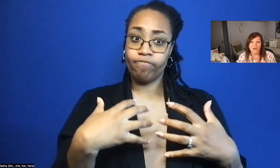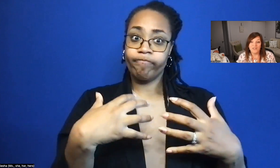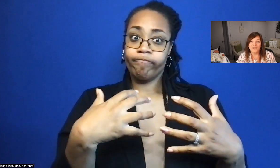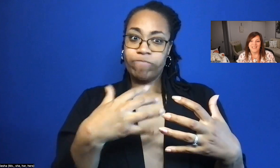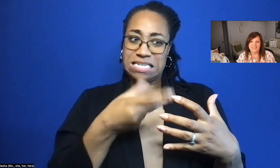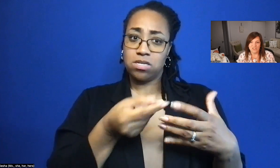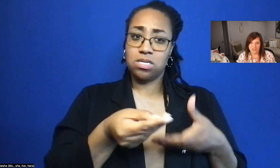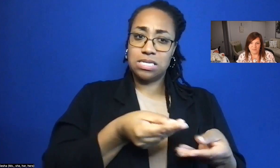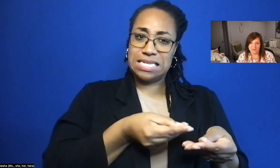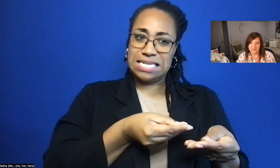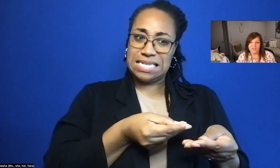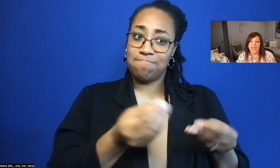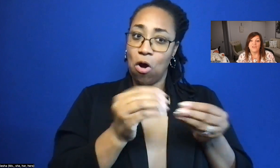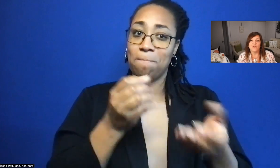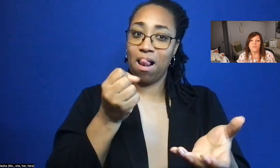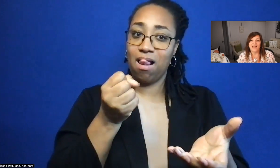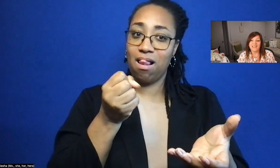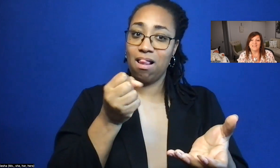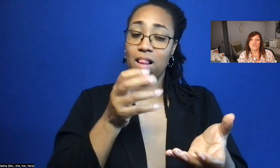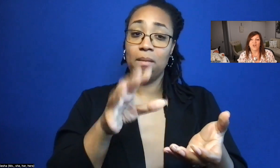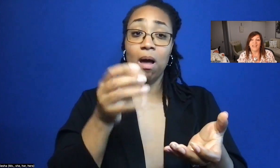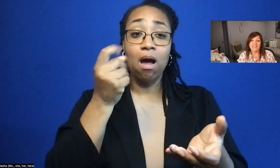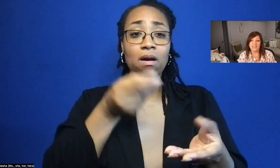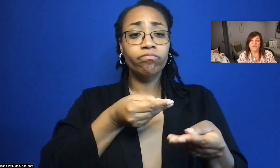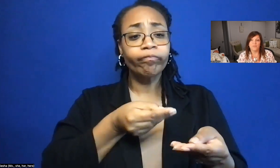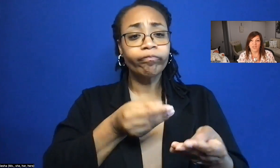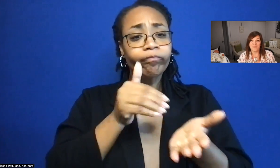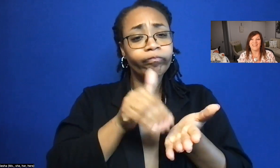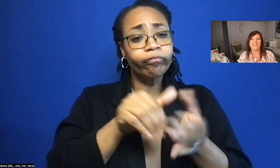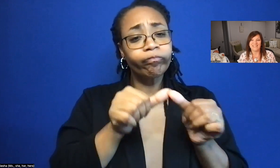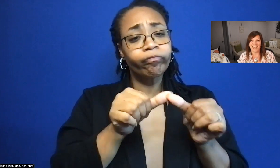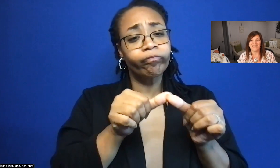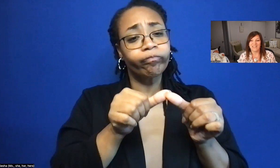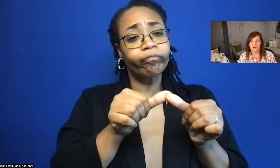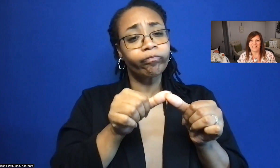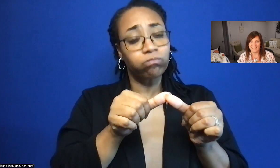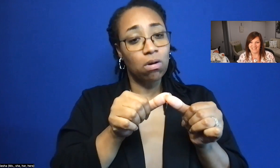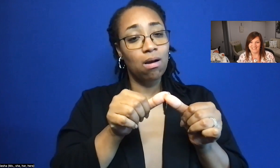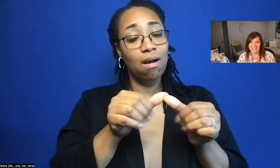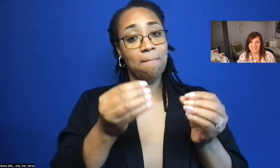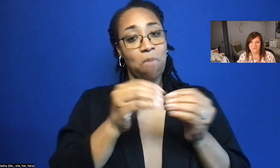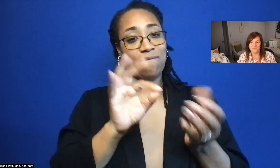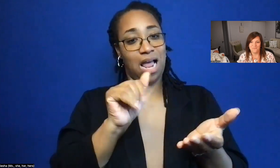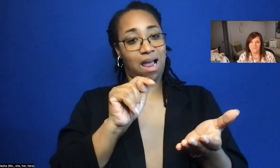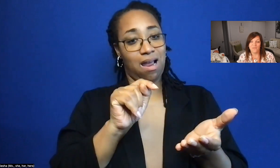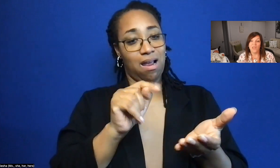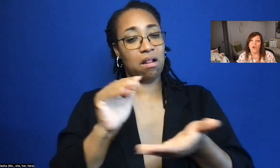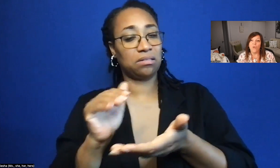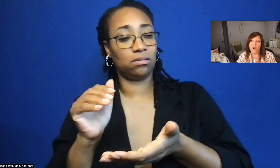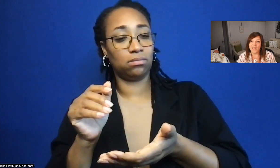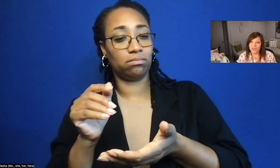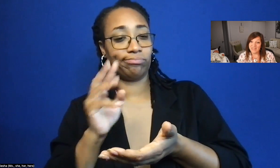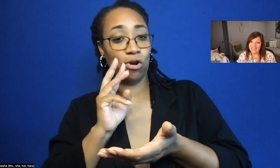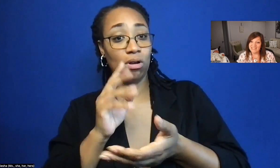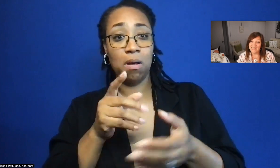All milk is good milk, and your body is trying to give your baby exactly what it needs.